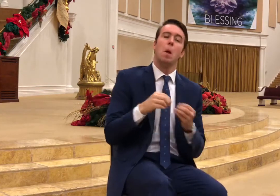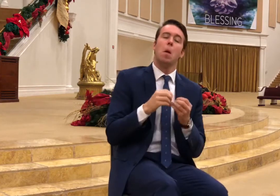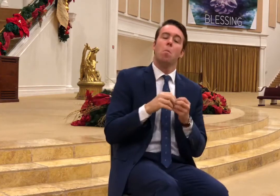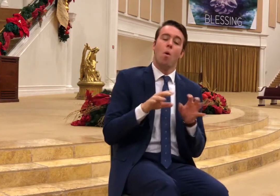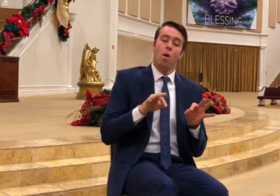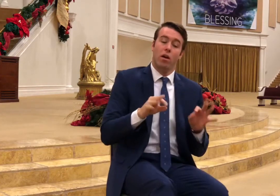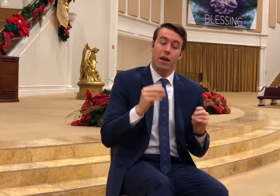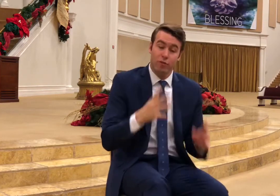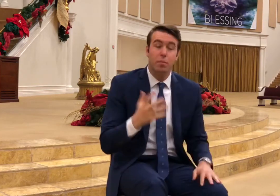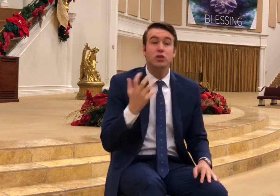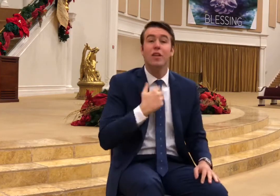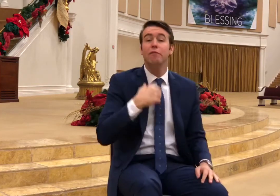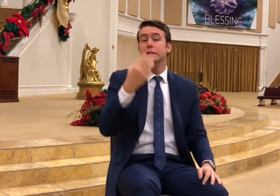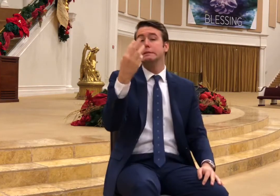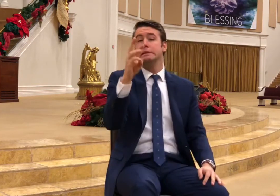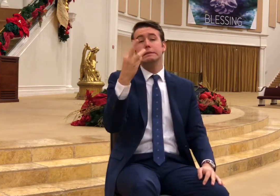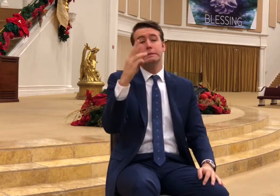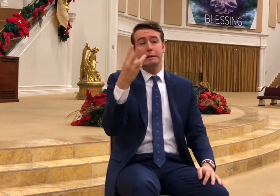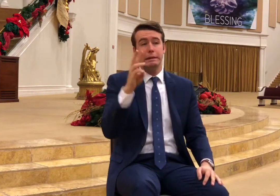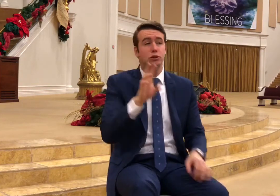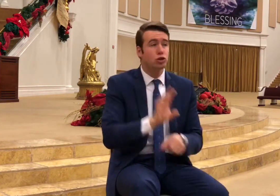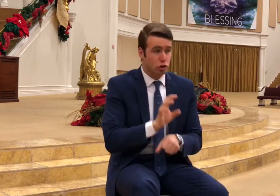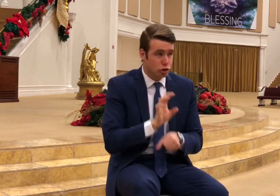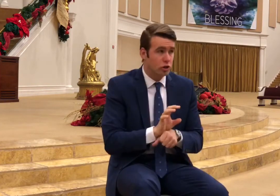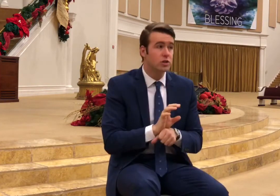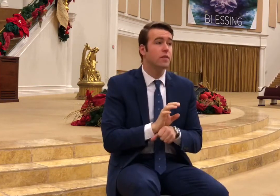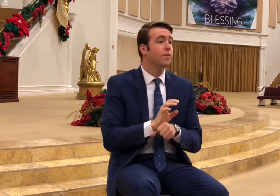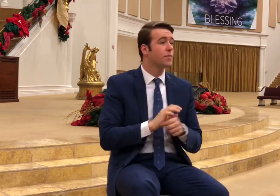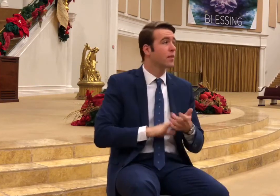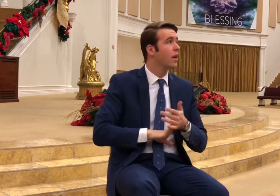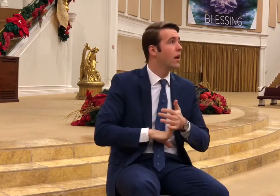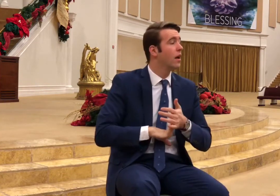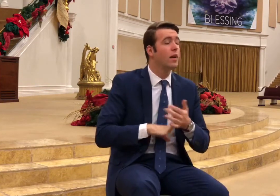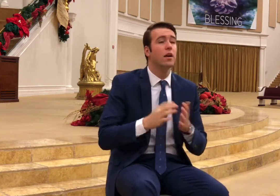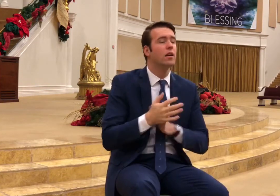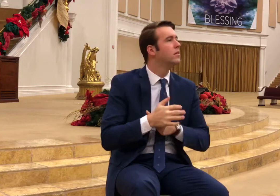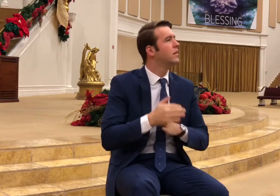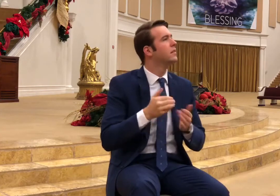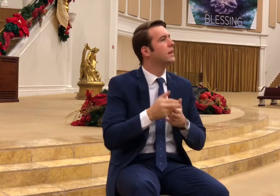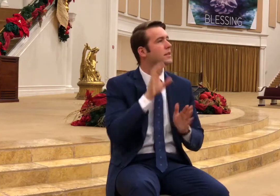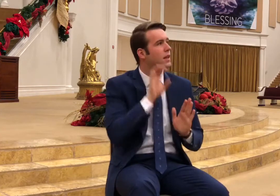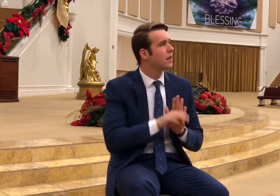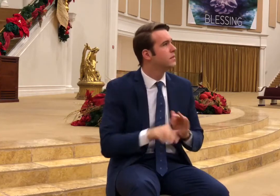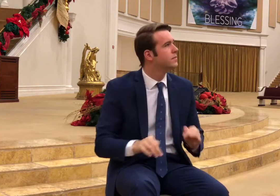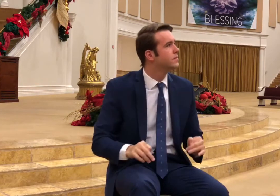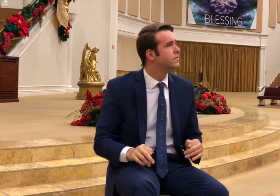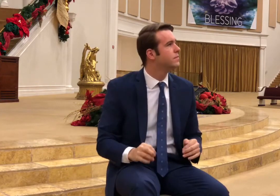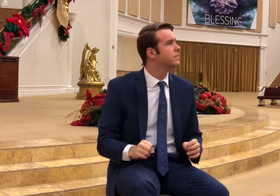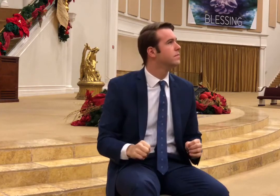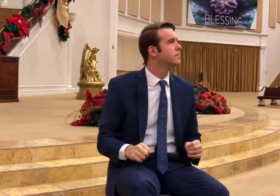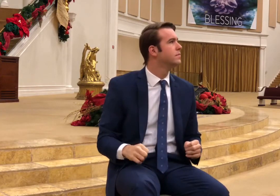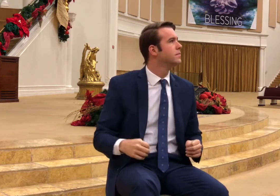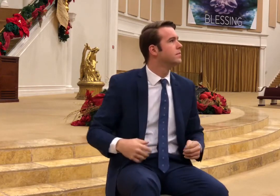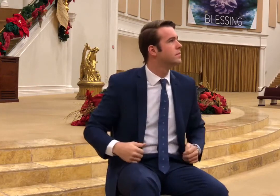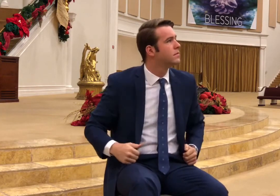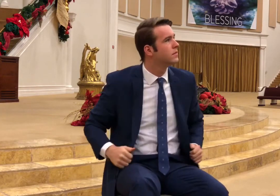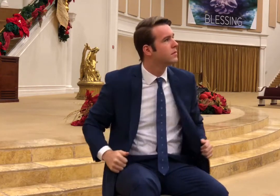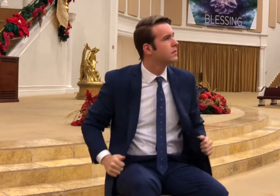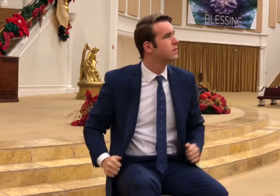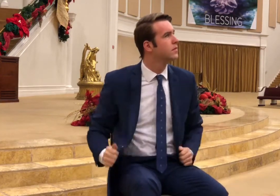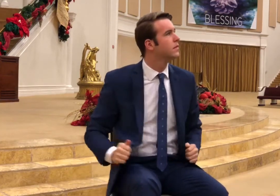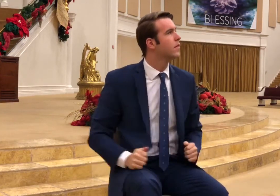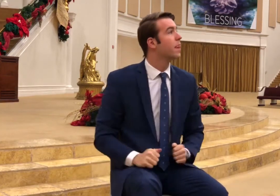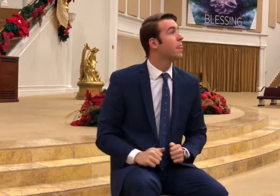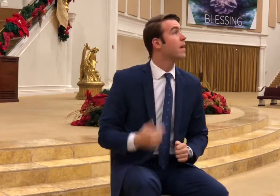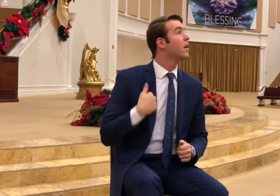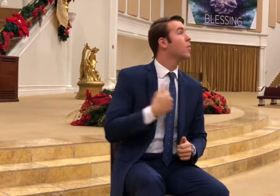were 16 churches. What God has done is, go to the next slide, Sister Ashley. Since we were